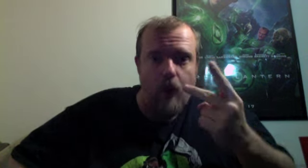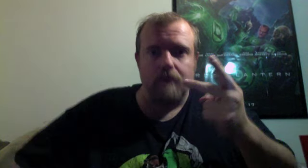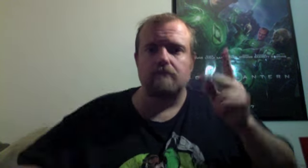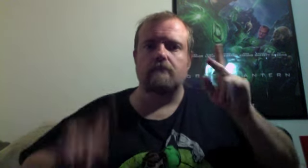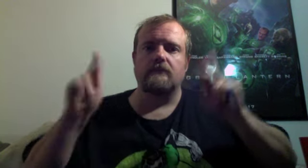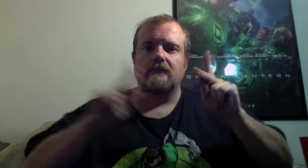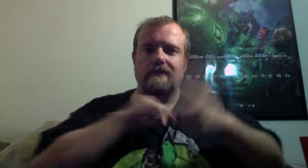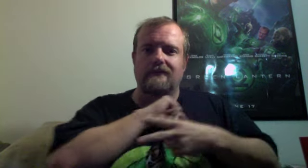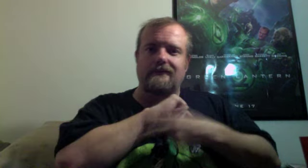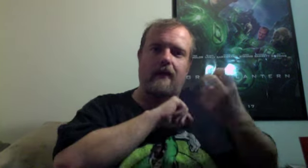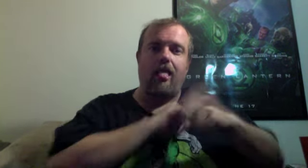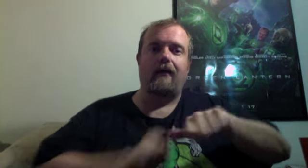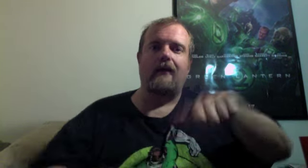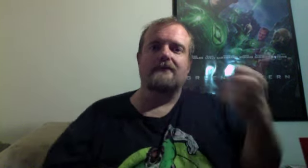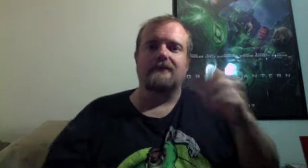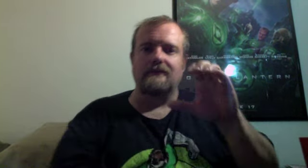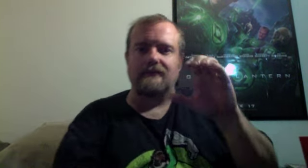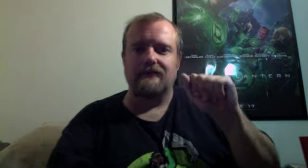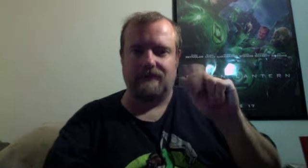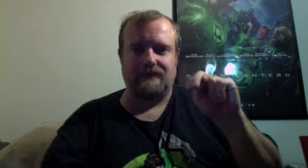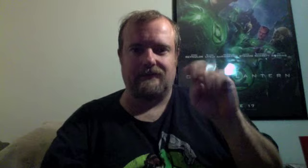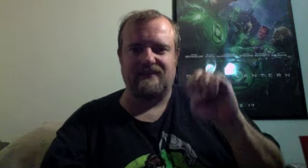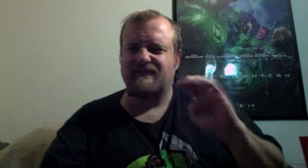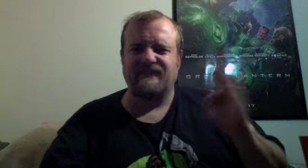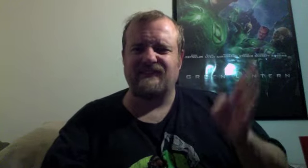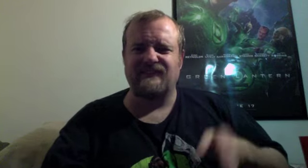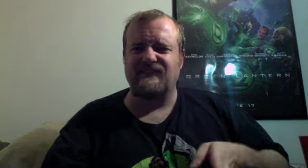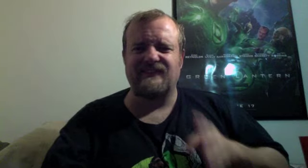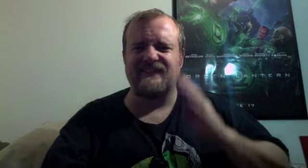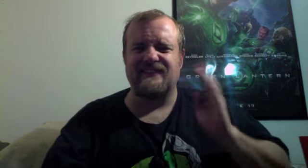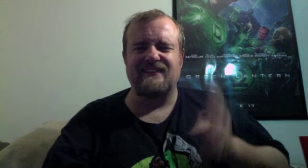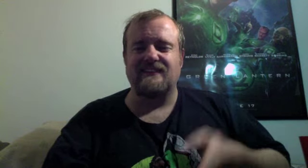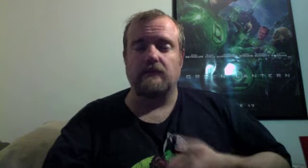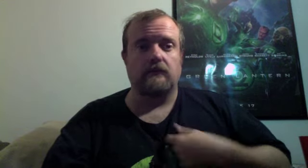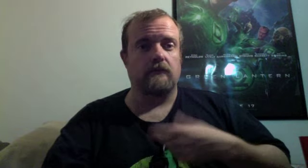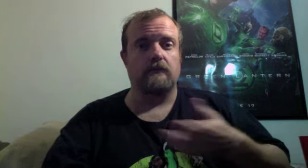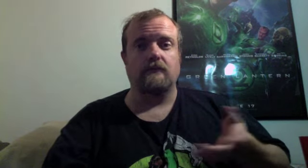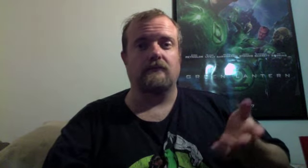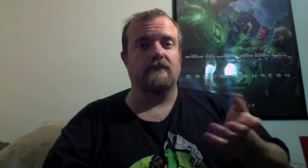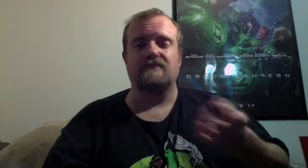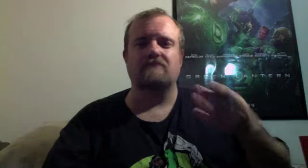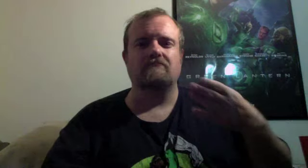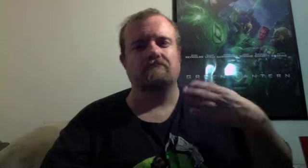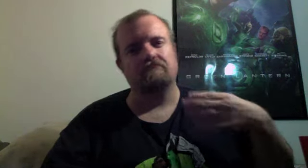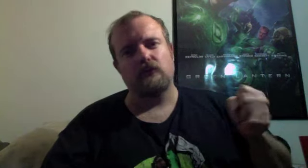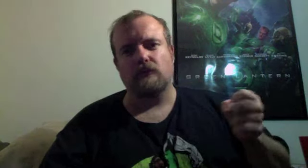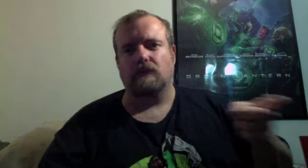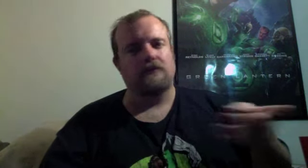Teleportation, control, change science. What is a fiction and the science of